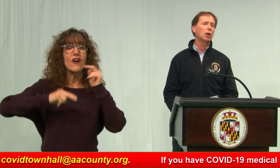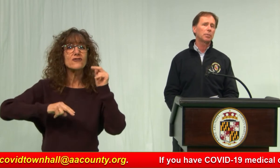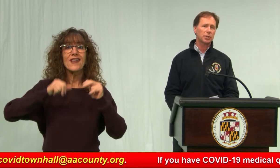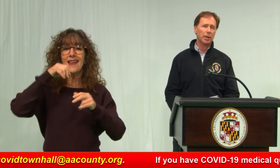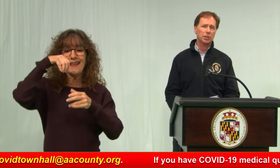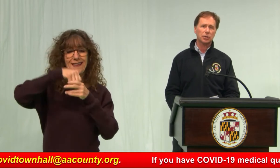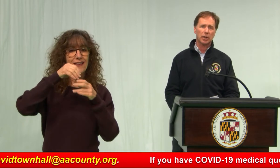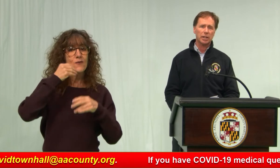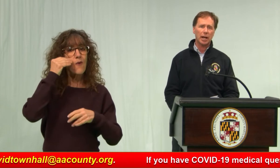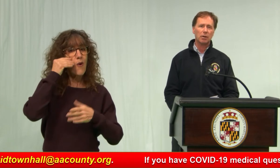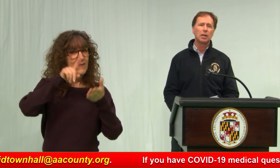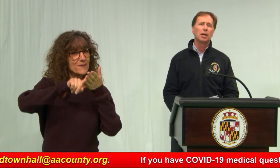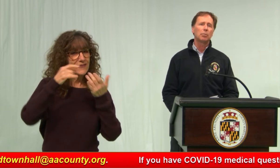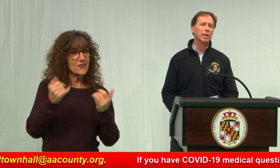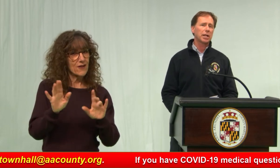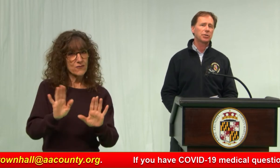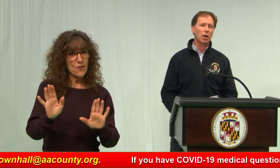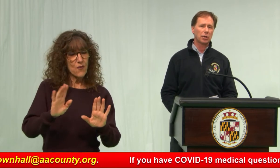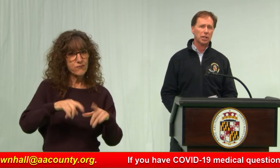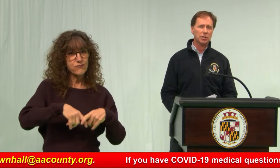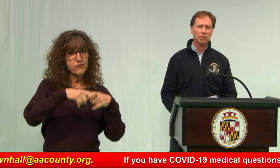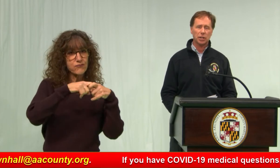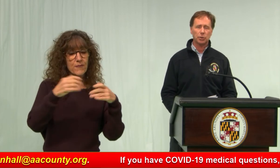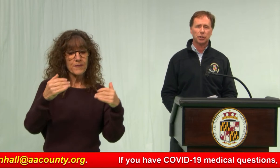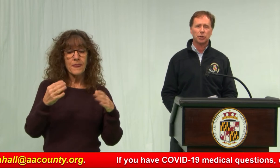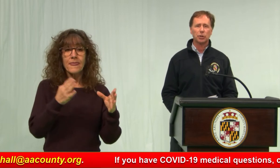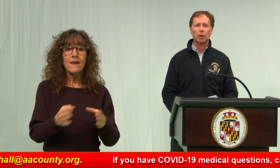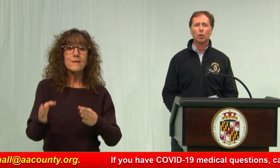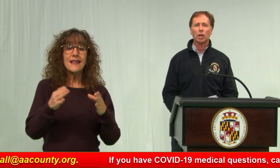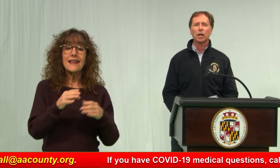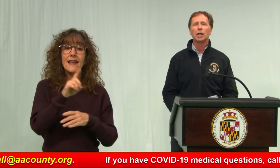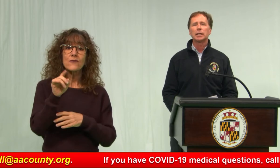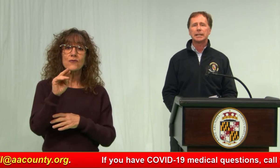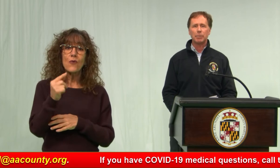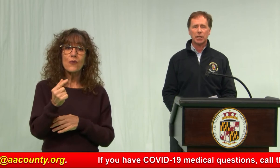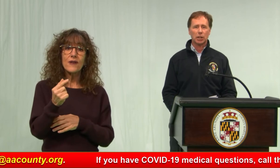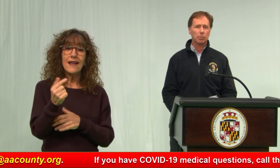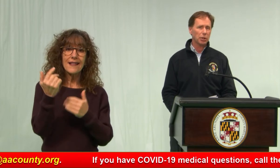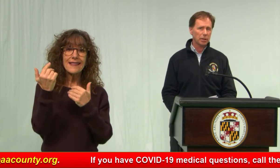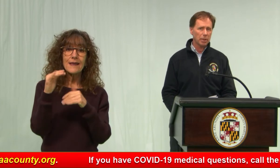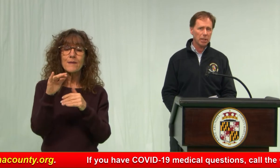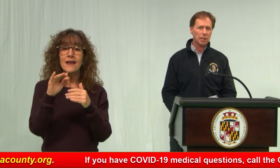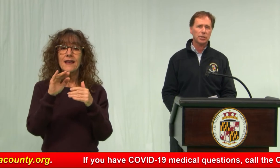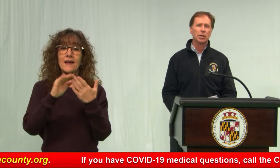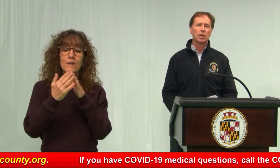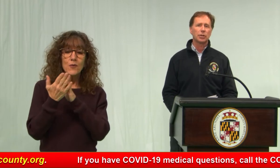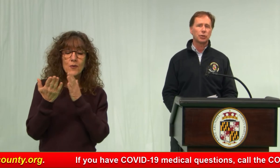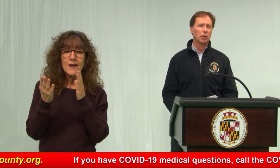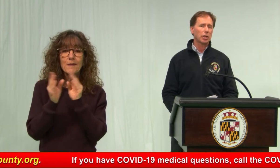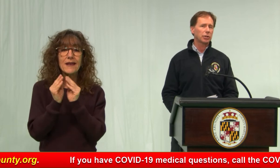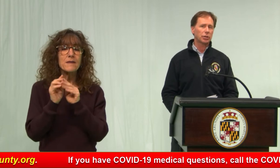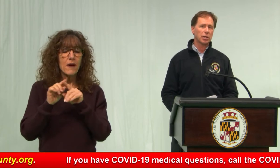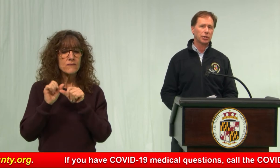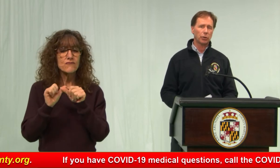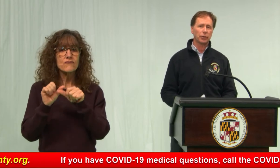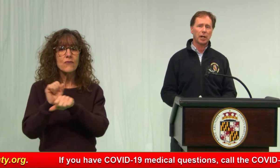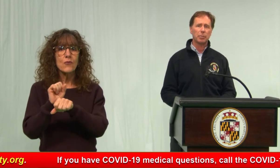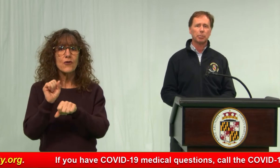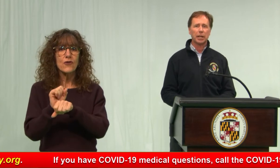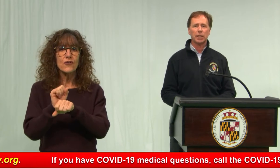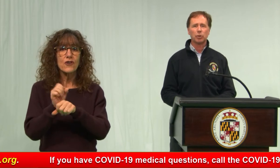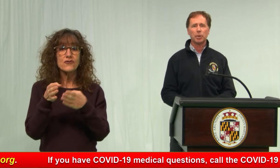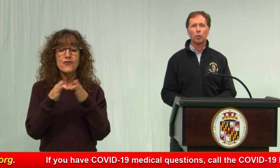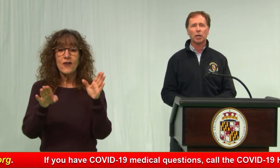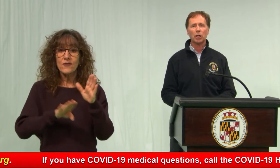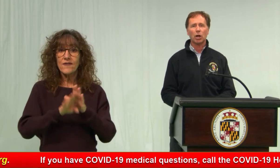doing in-home inspections right now. Plan and zoning is continuing to do their work, limiting community meetings. The general